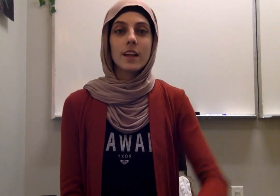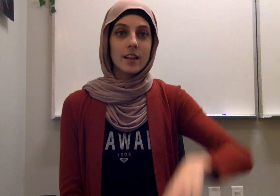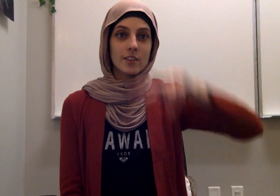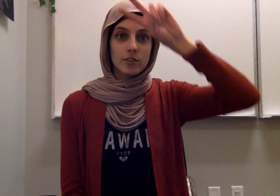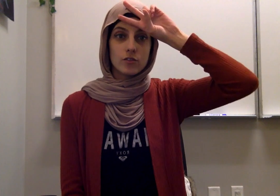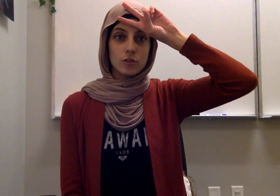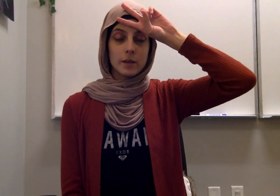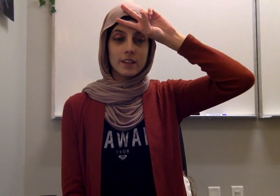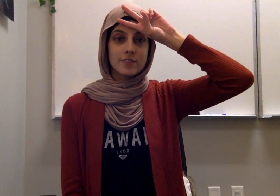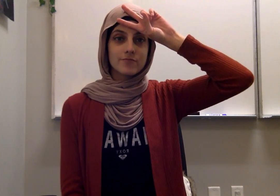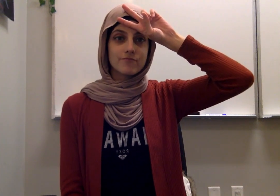Stupid.